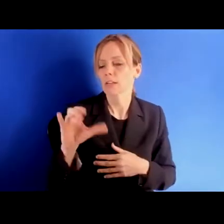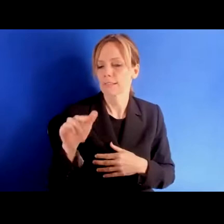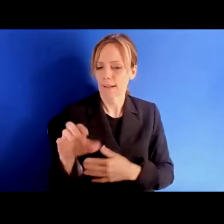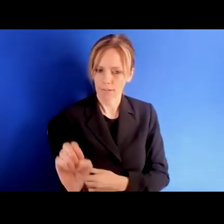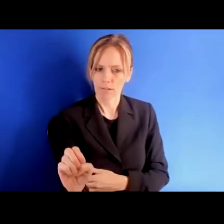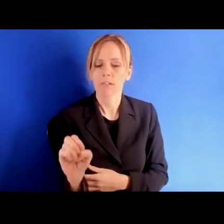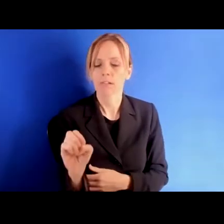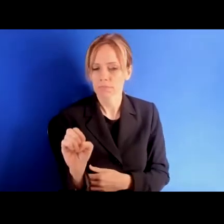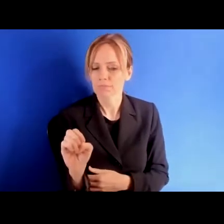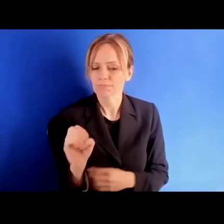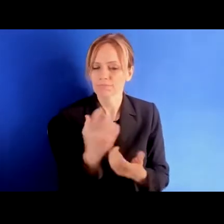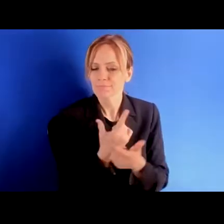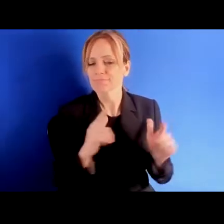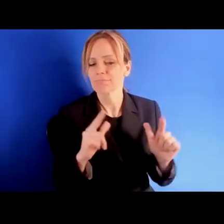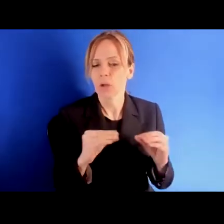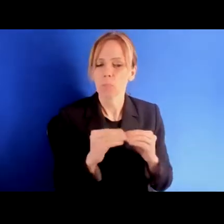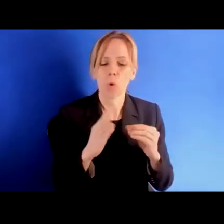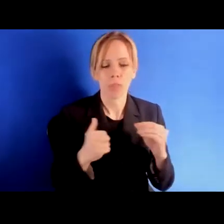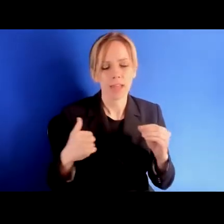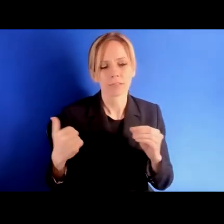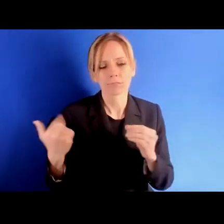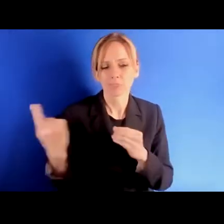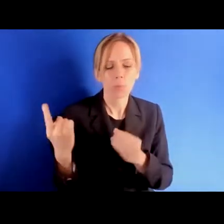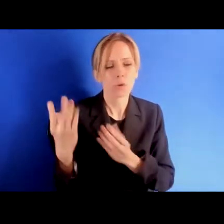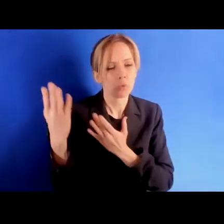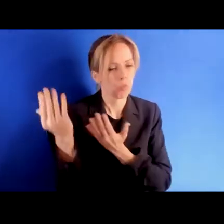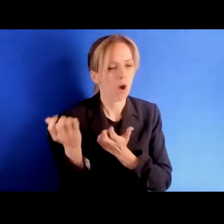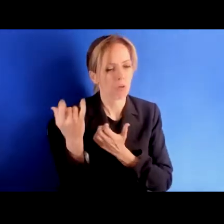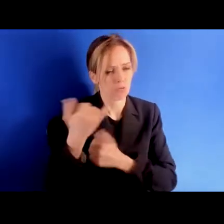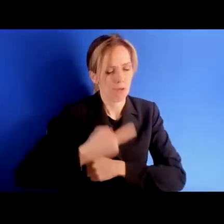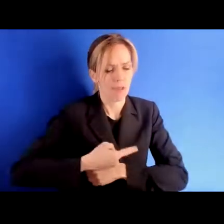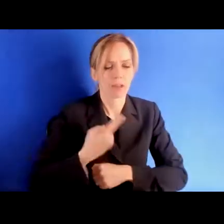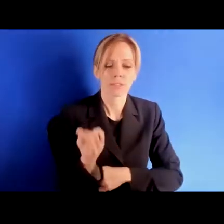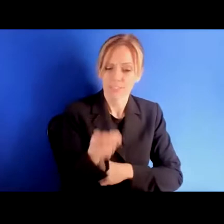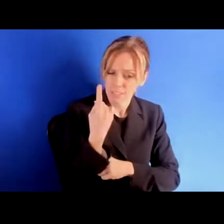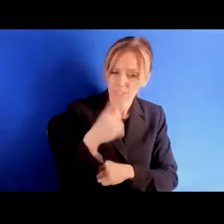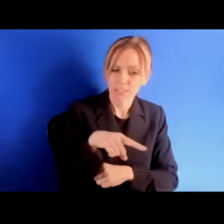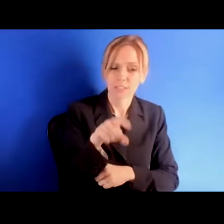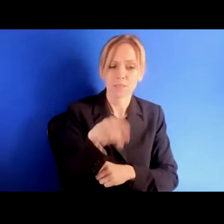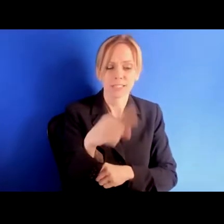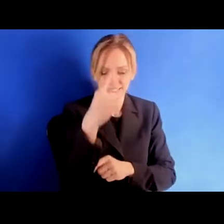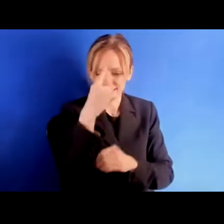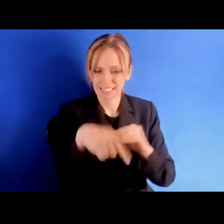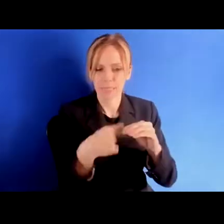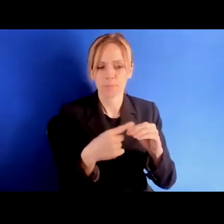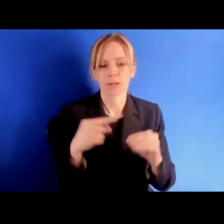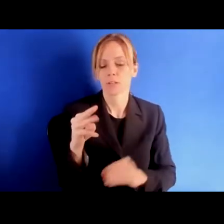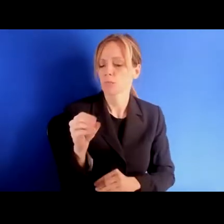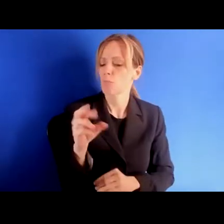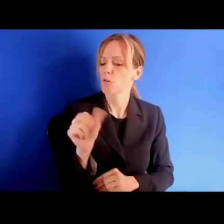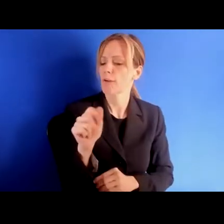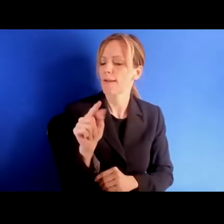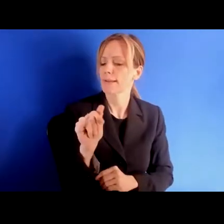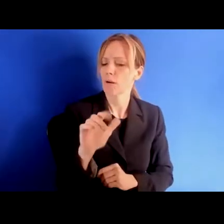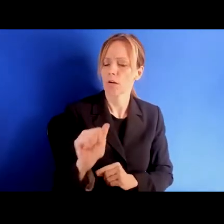one perhaps would hope for today. It must be said that more radical and liberatory, more conscious and